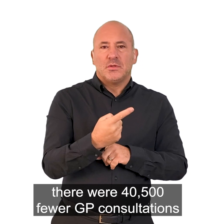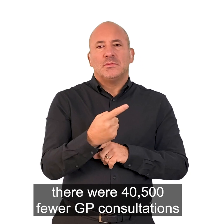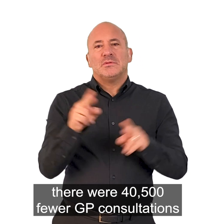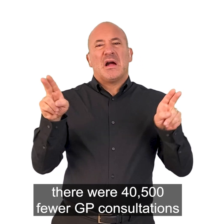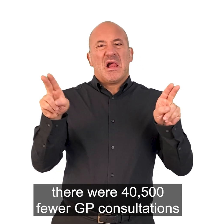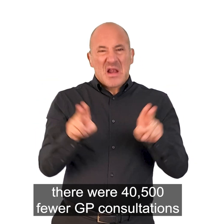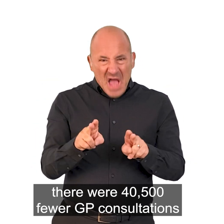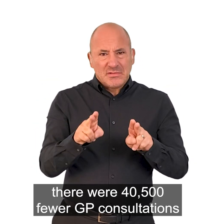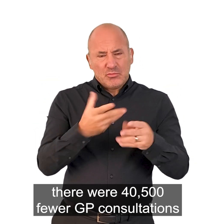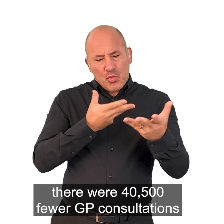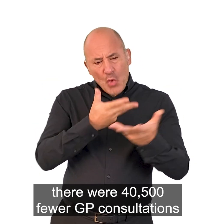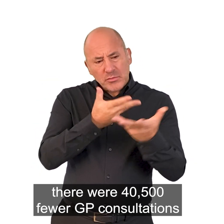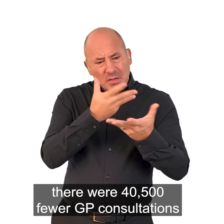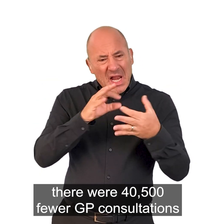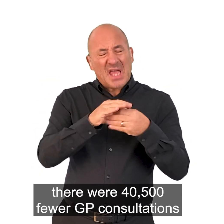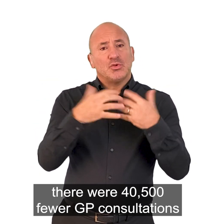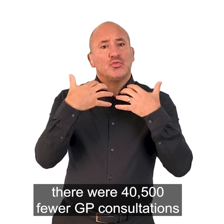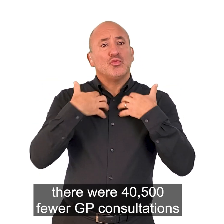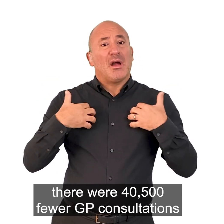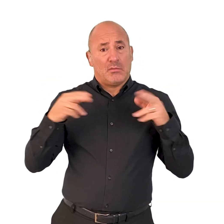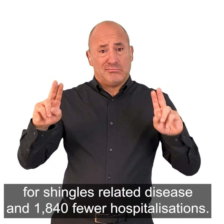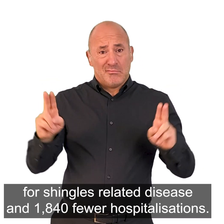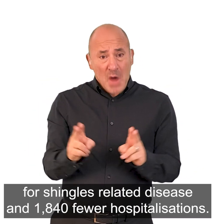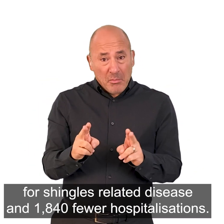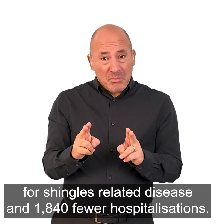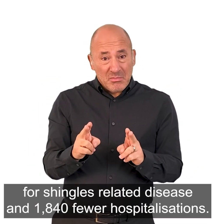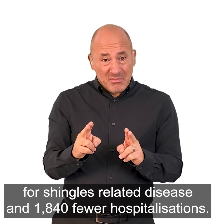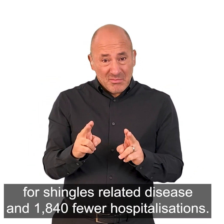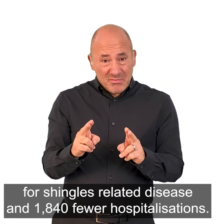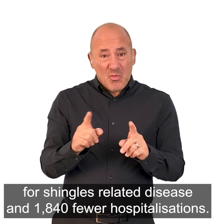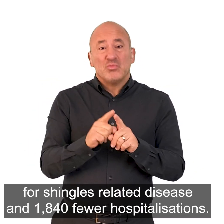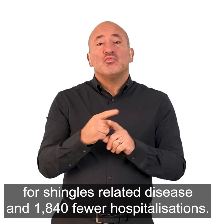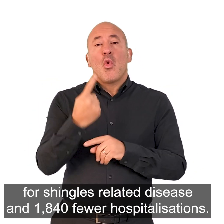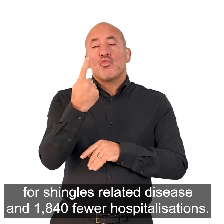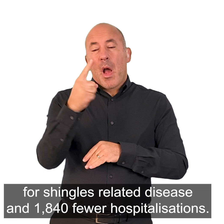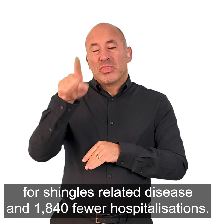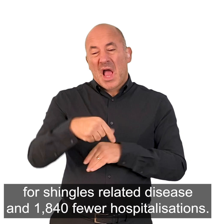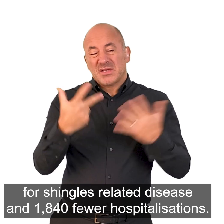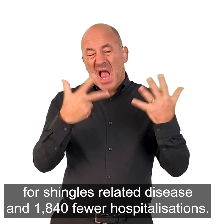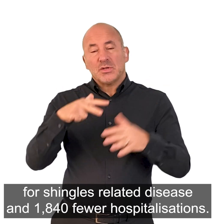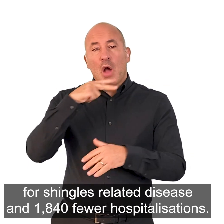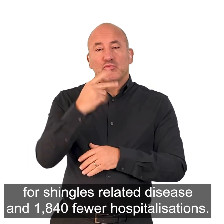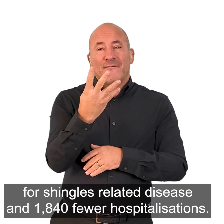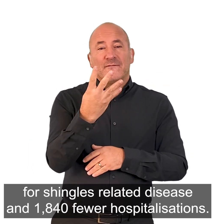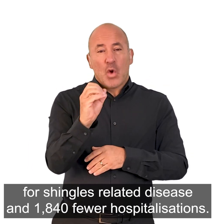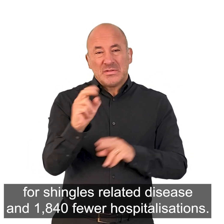40,500 fewer GP consultations for shingles-related disease and 1,840